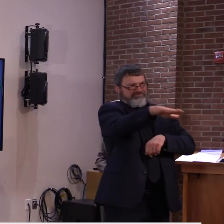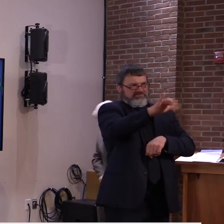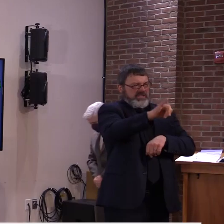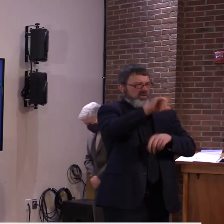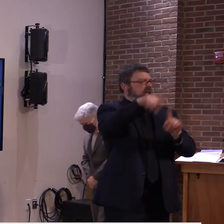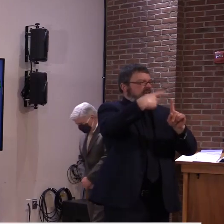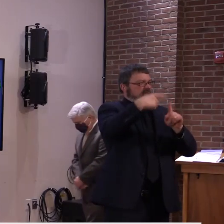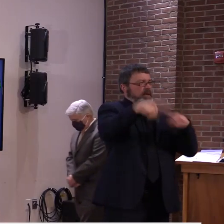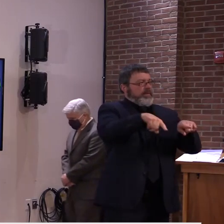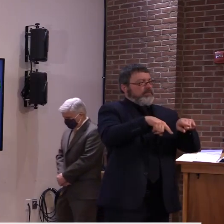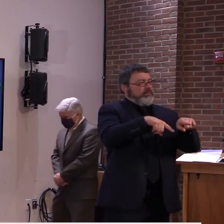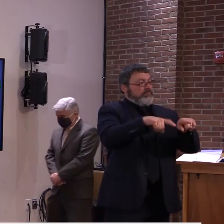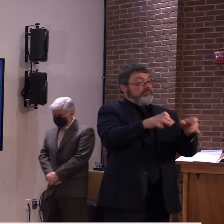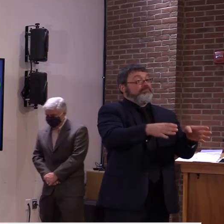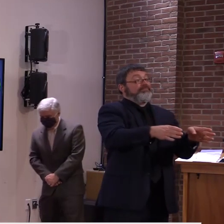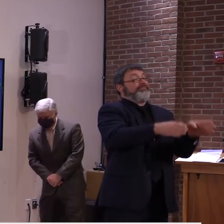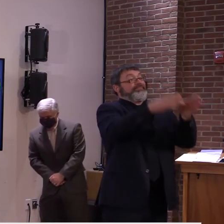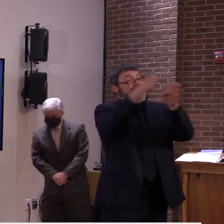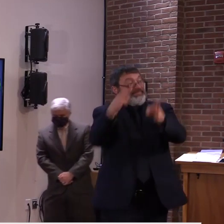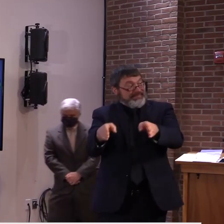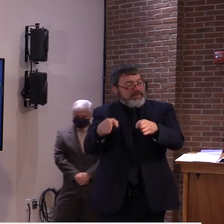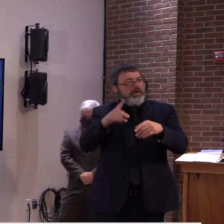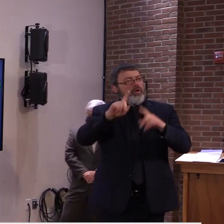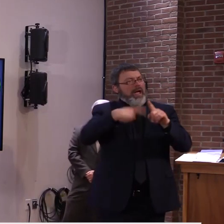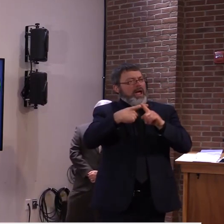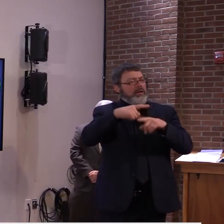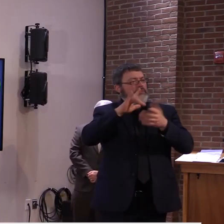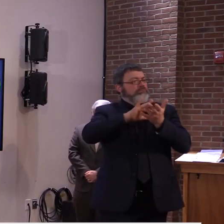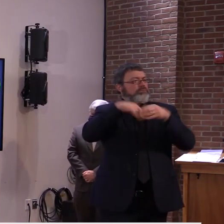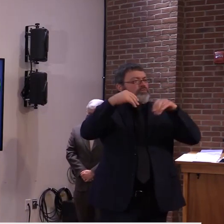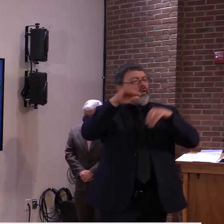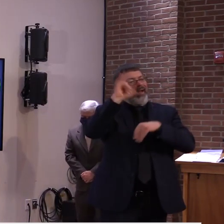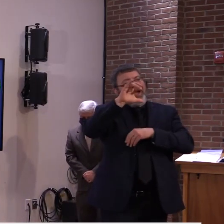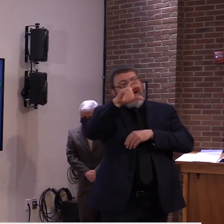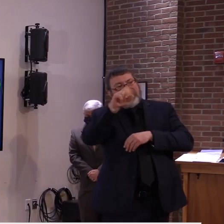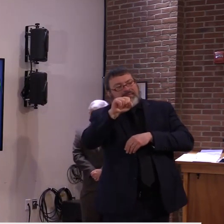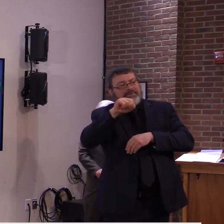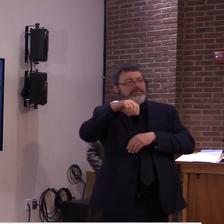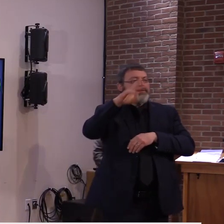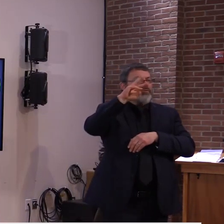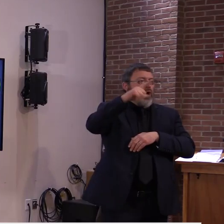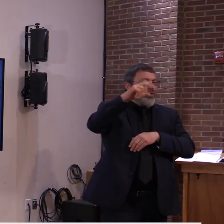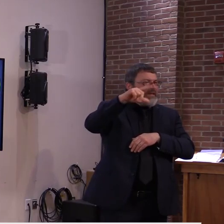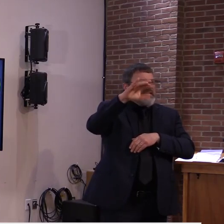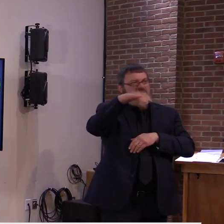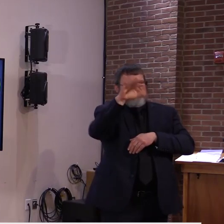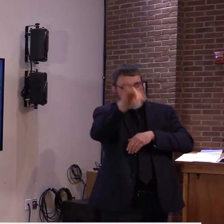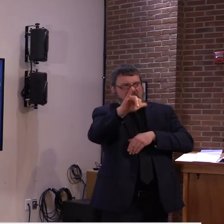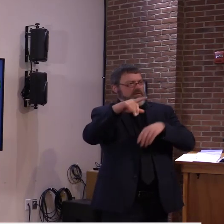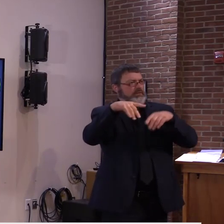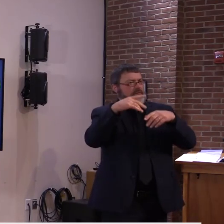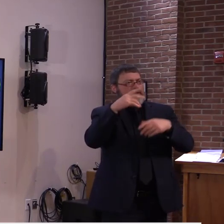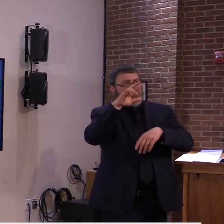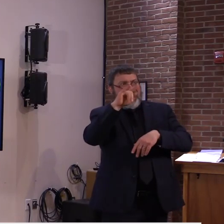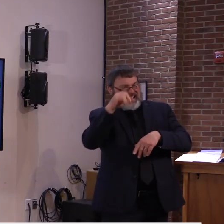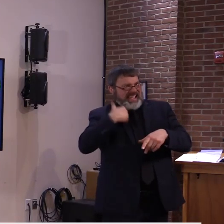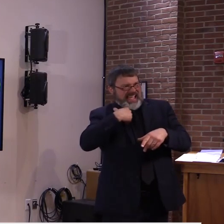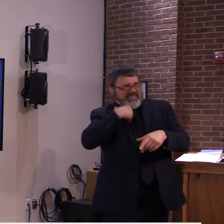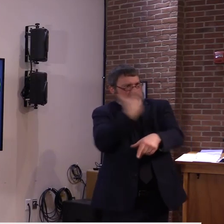reach residents of long-term care homes with vaccines? And is the plan still to have private